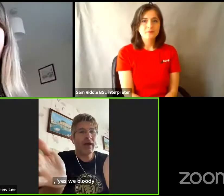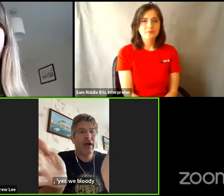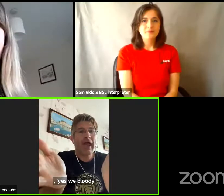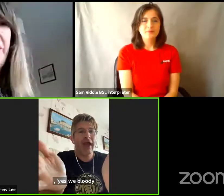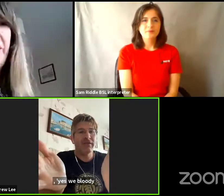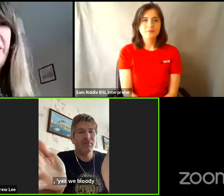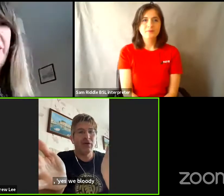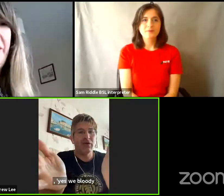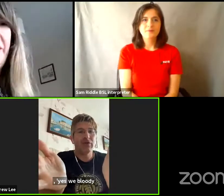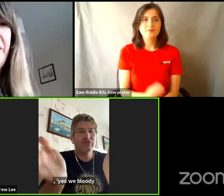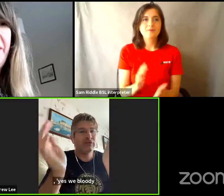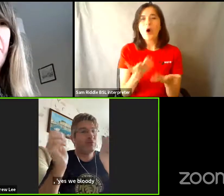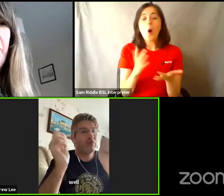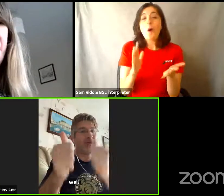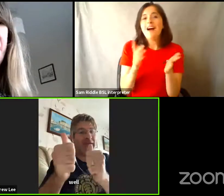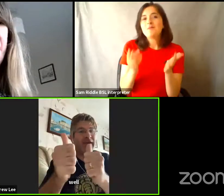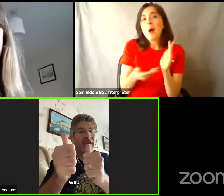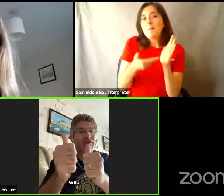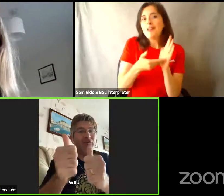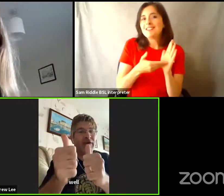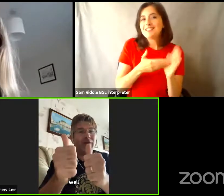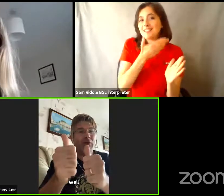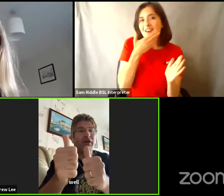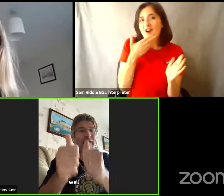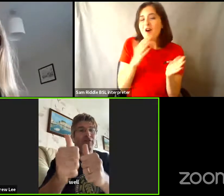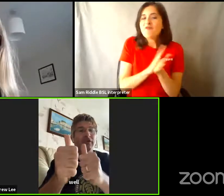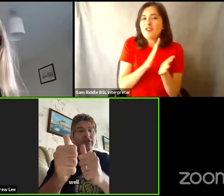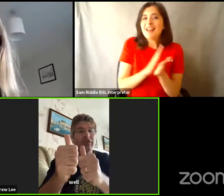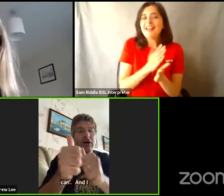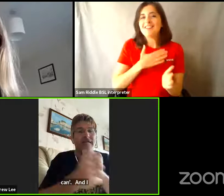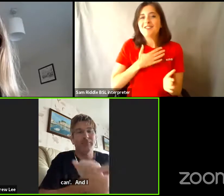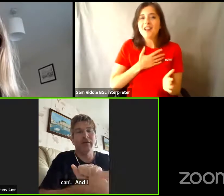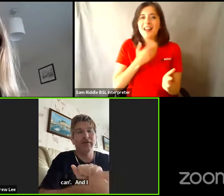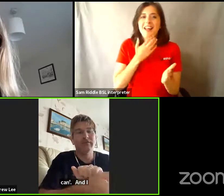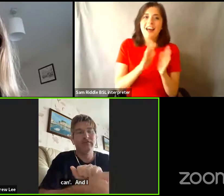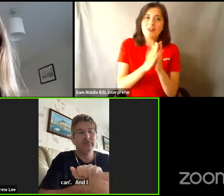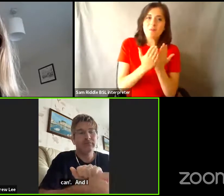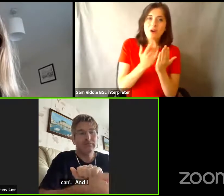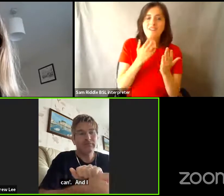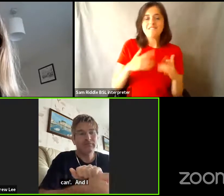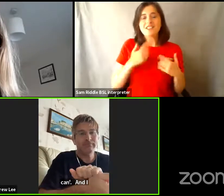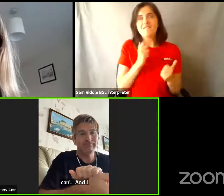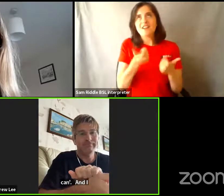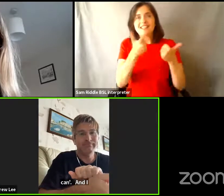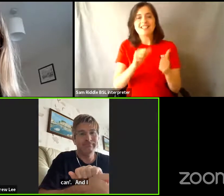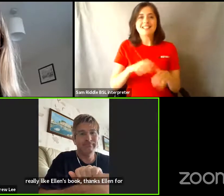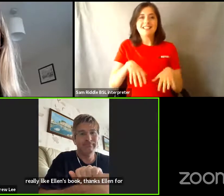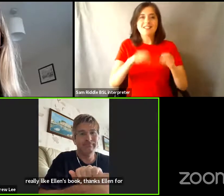And I really like Ellen's book. Thanks, Ellen, for doing the book. You've given us a starting point.